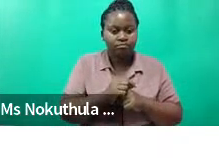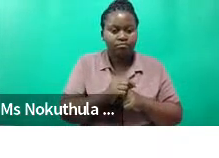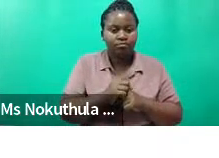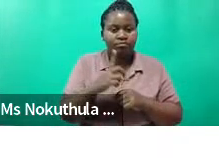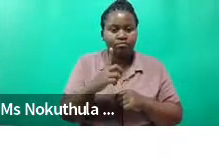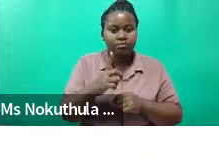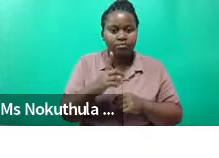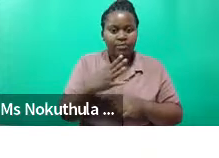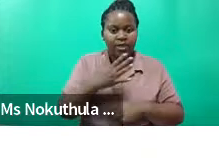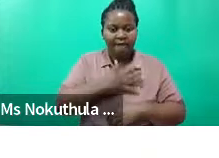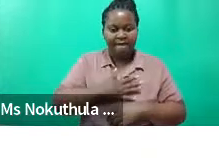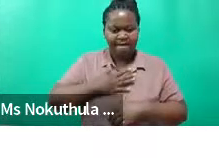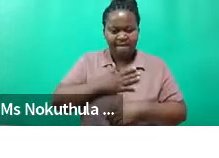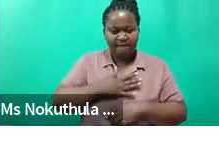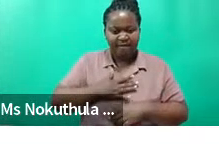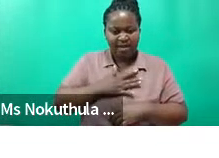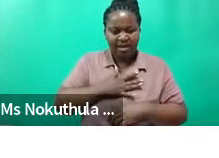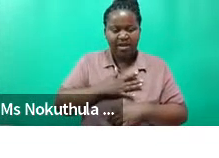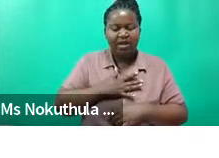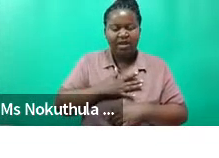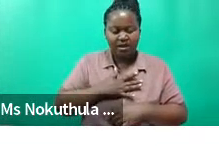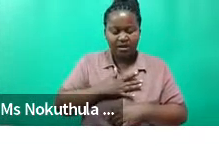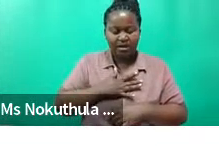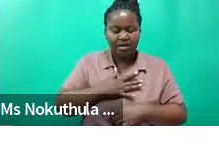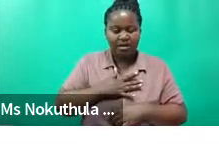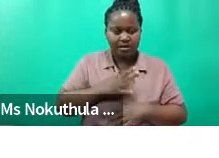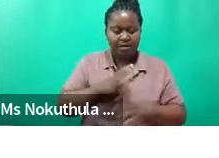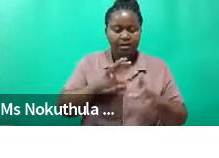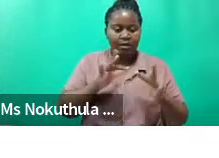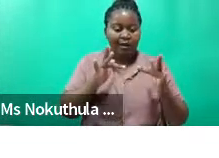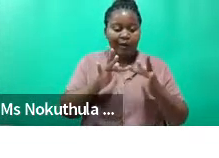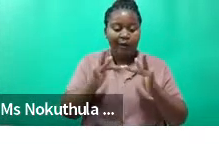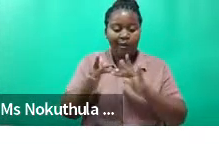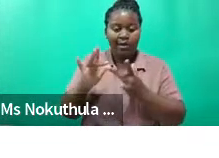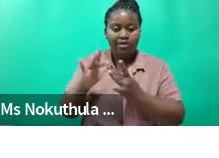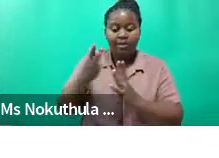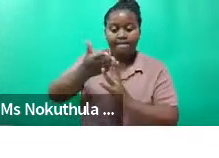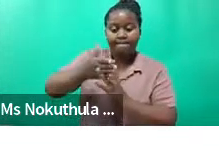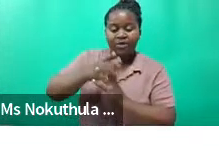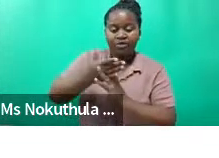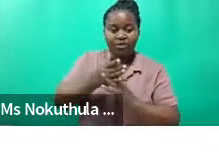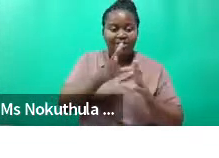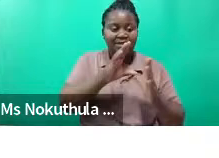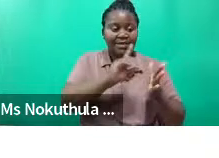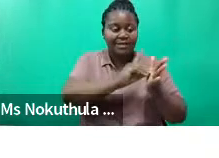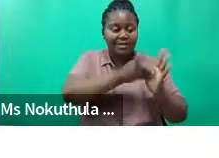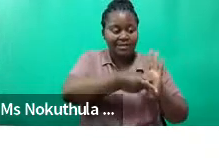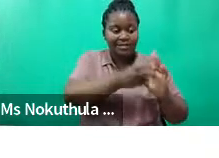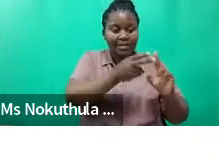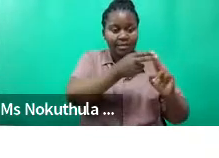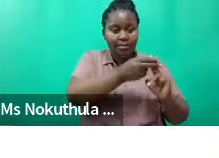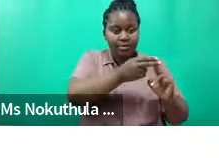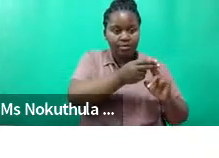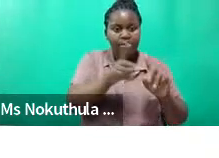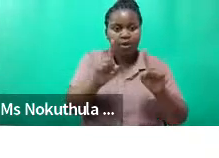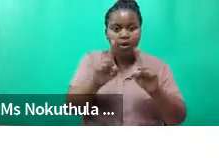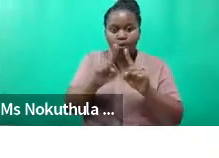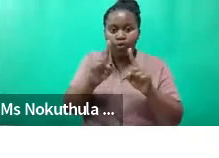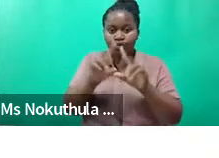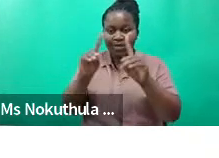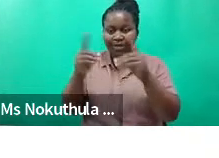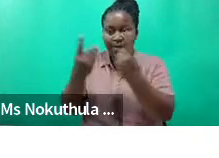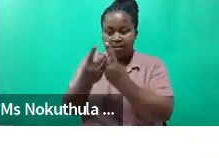be a connection between the disability unit as well as the department and the